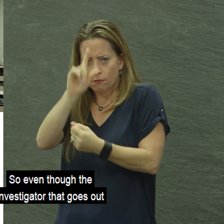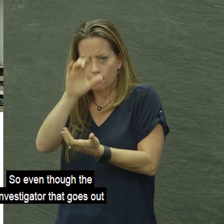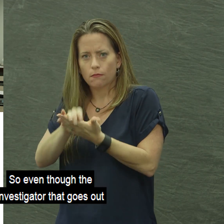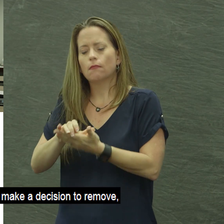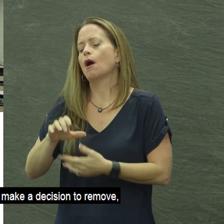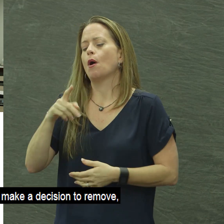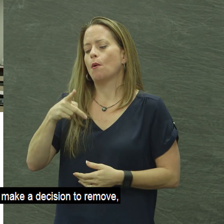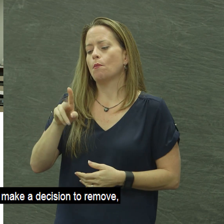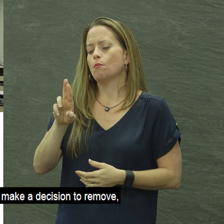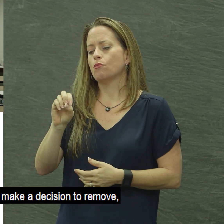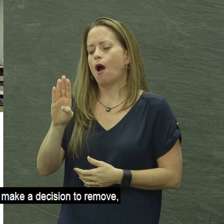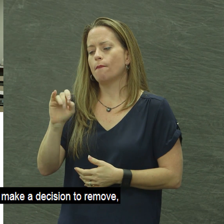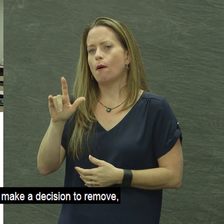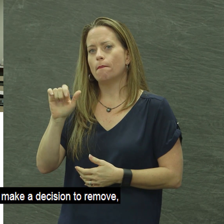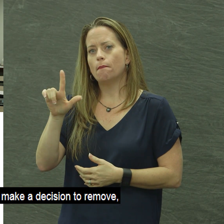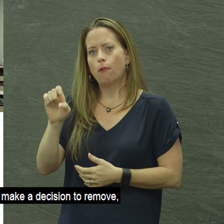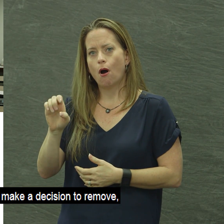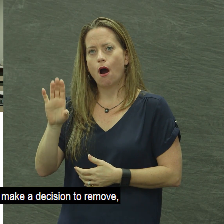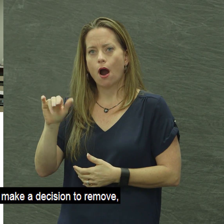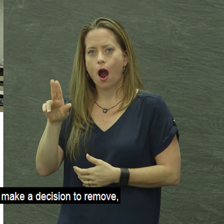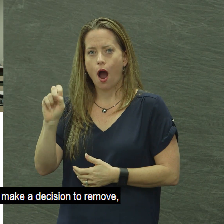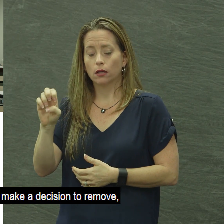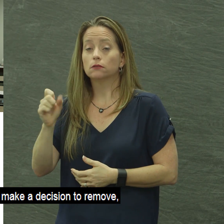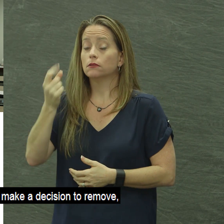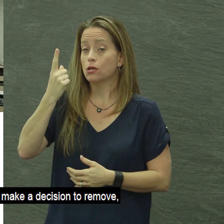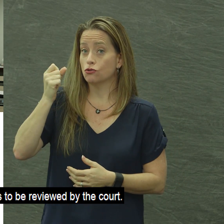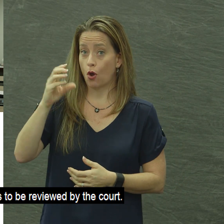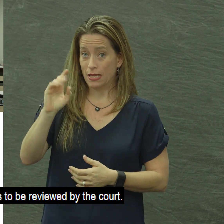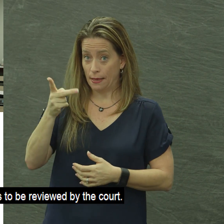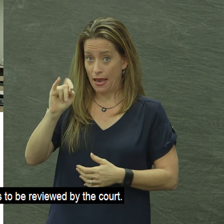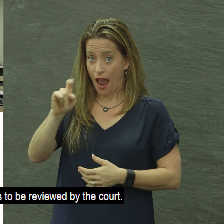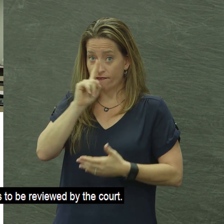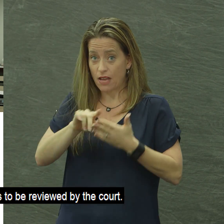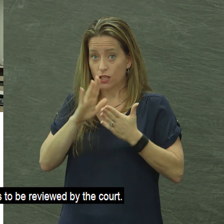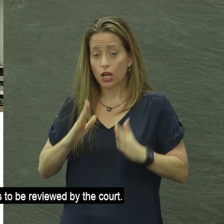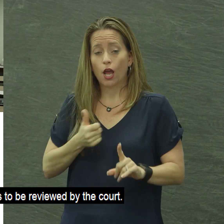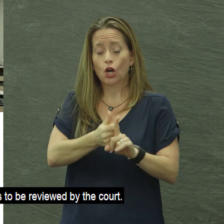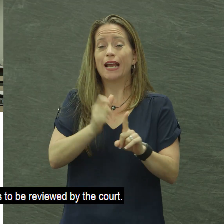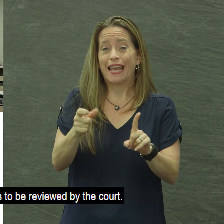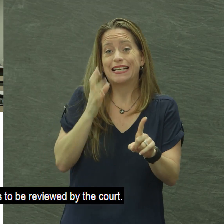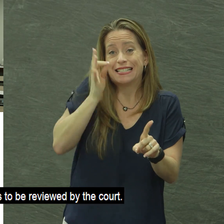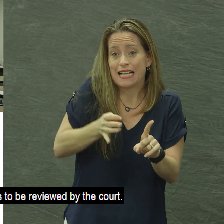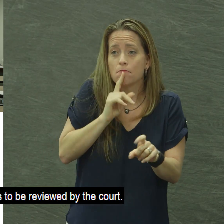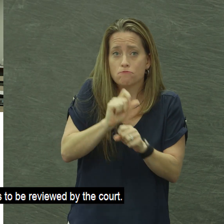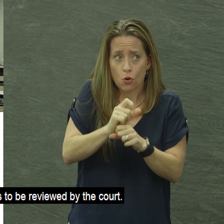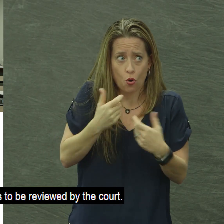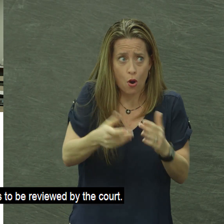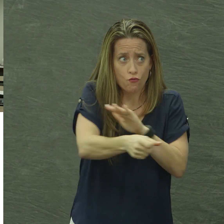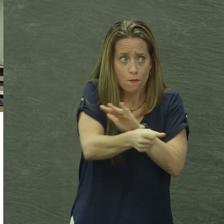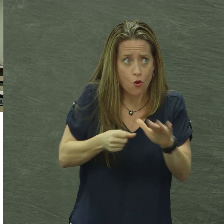that goes out can make a decision to remove, it has to be reviewed by the court.